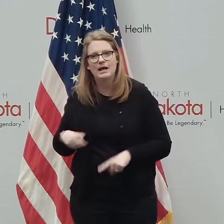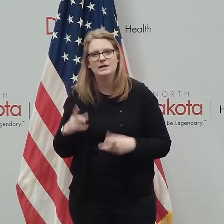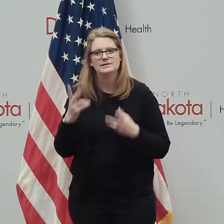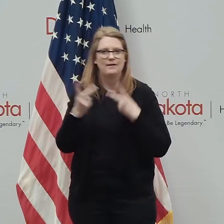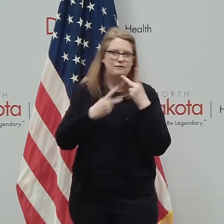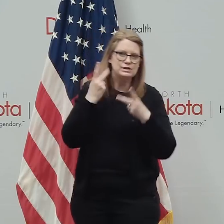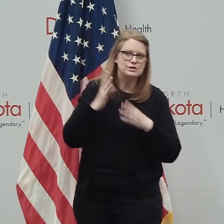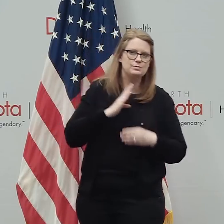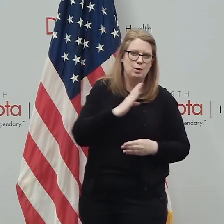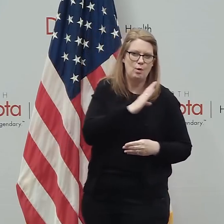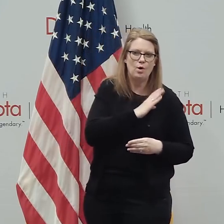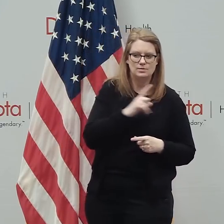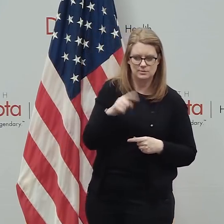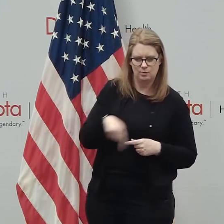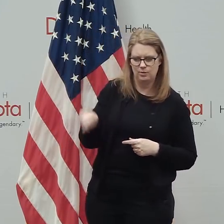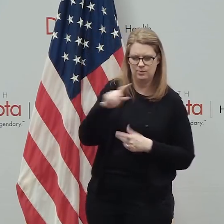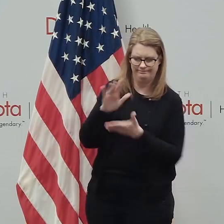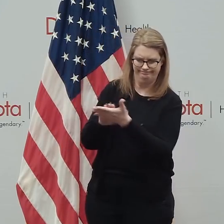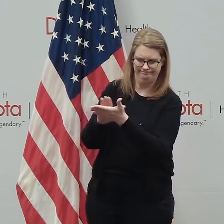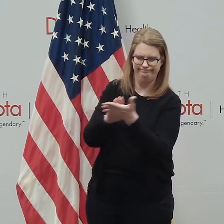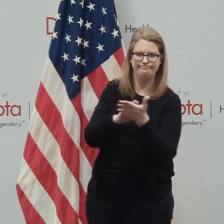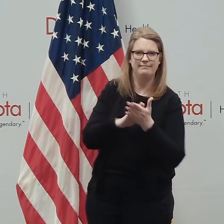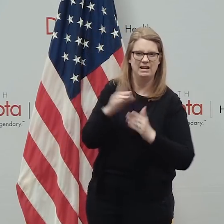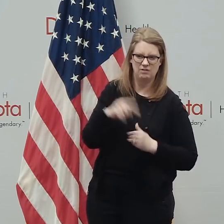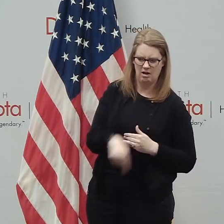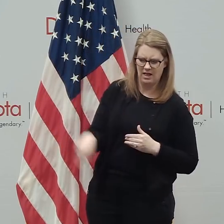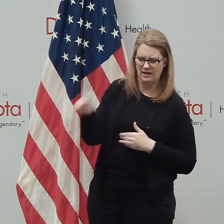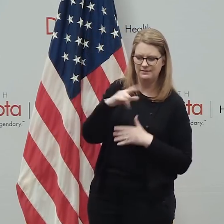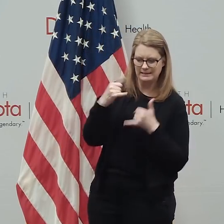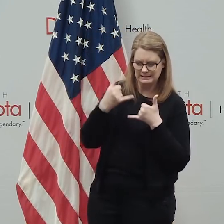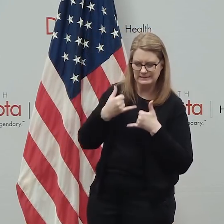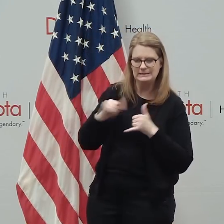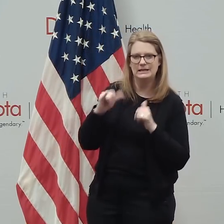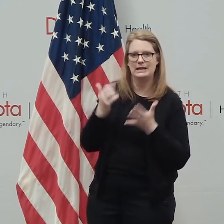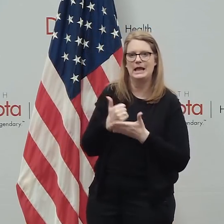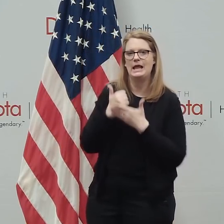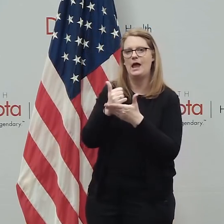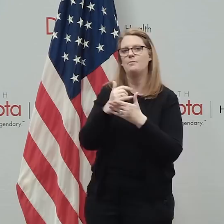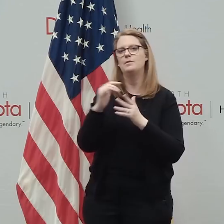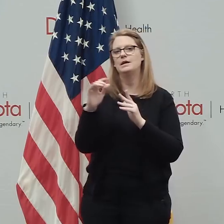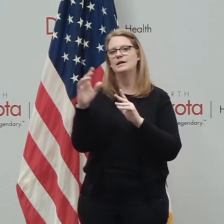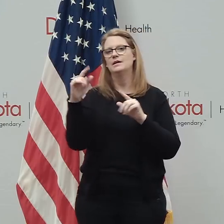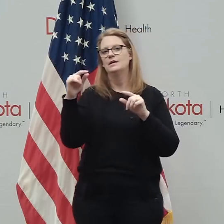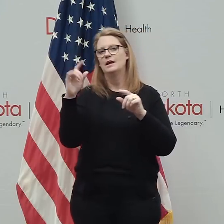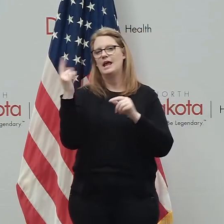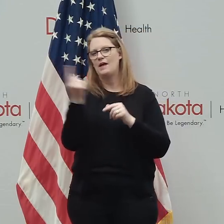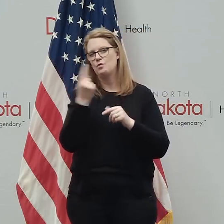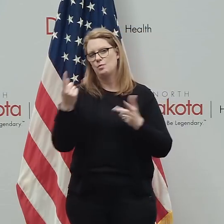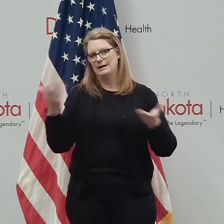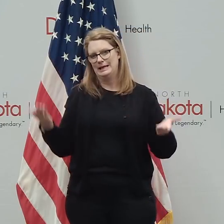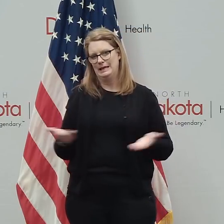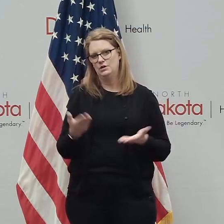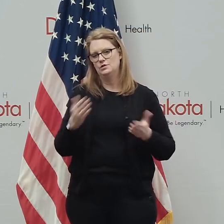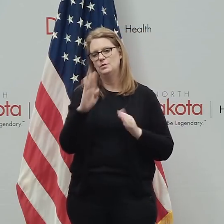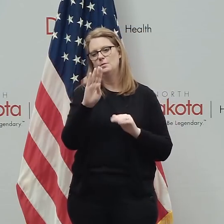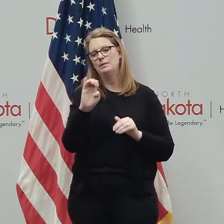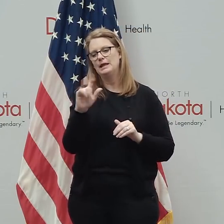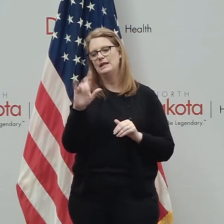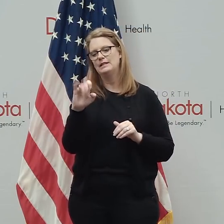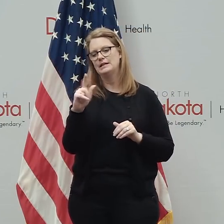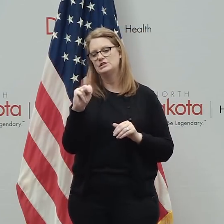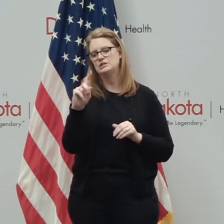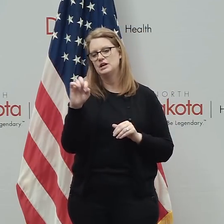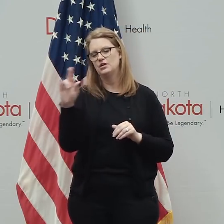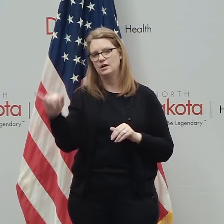bureaus for leading the way and helping North Dakotans be legendary. And I would just say again, as we figure out a way on the North Dakota